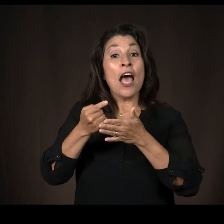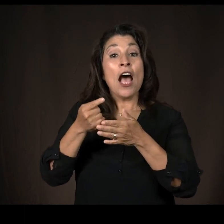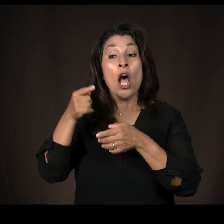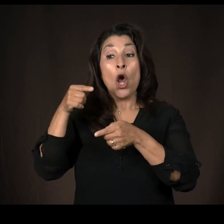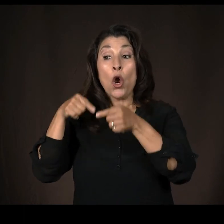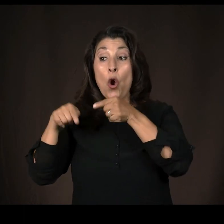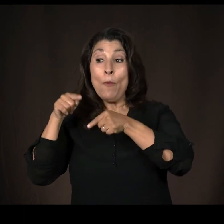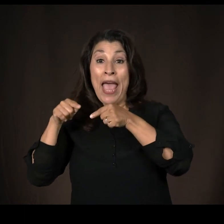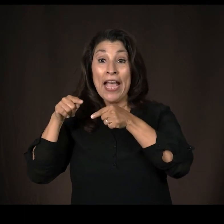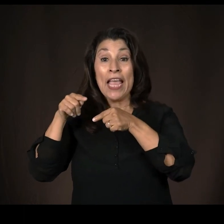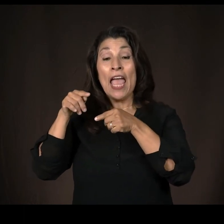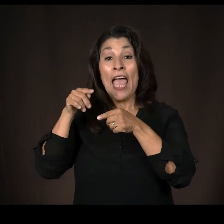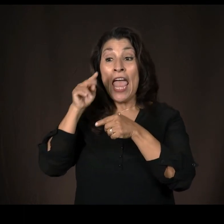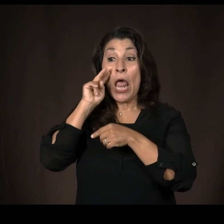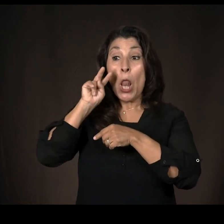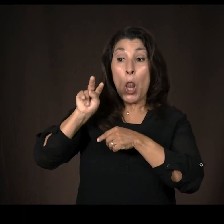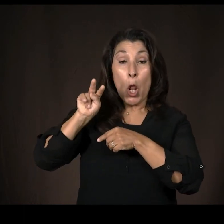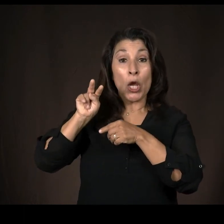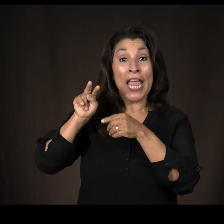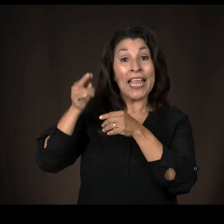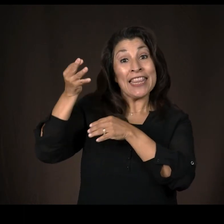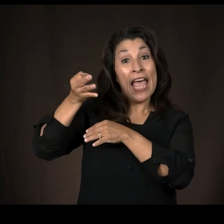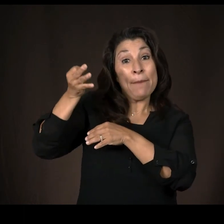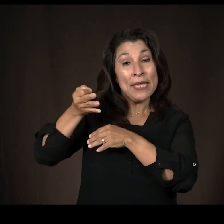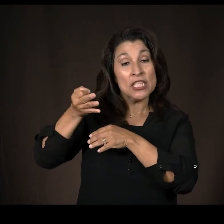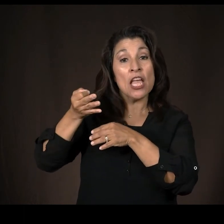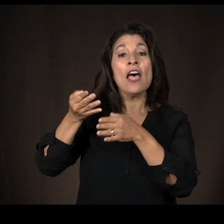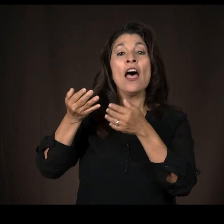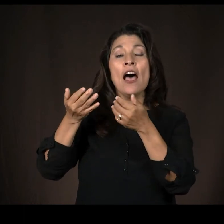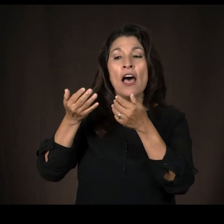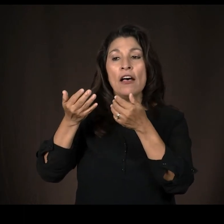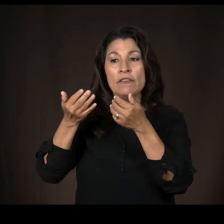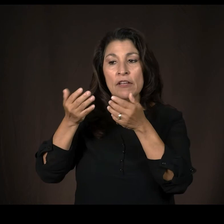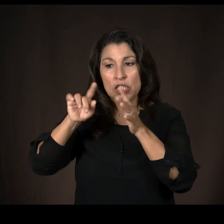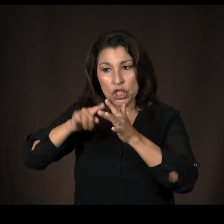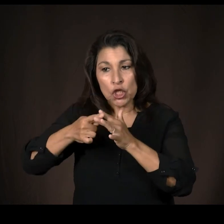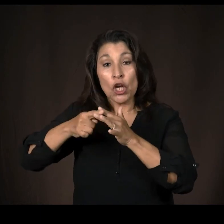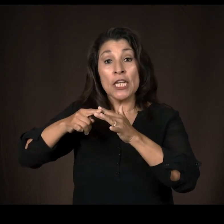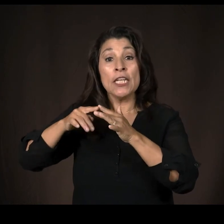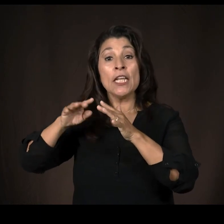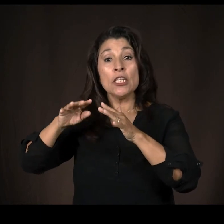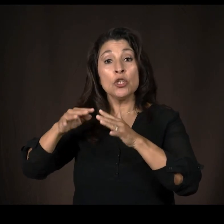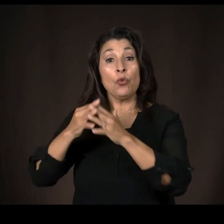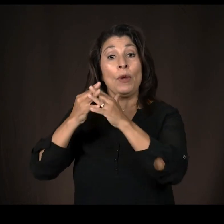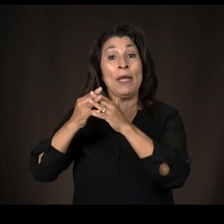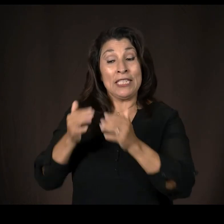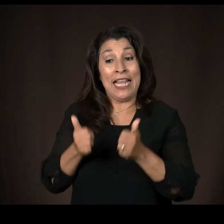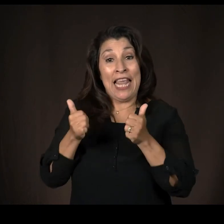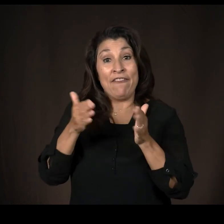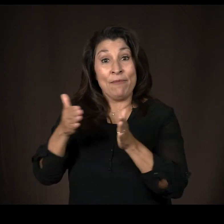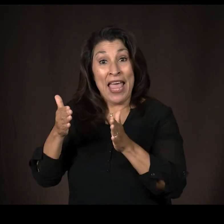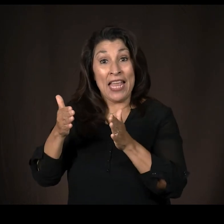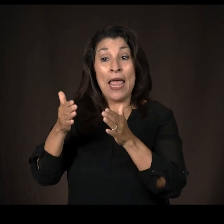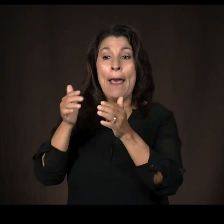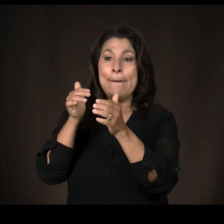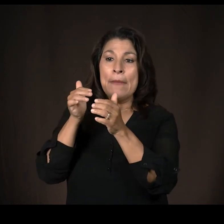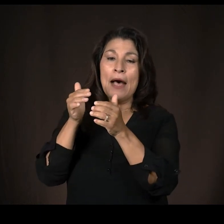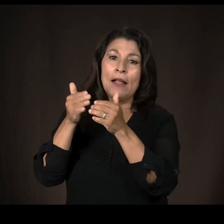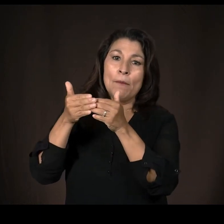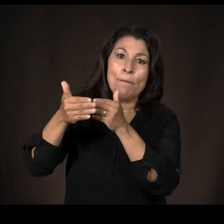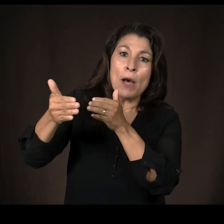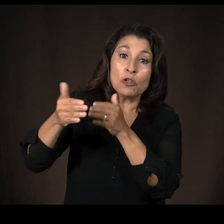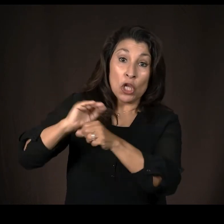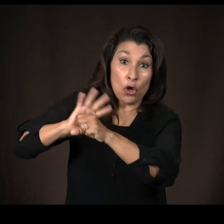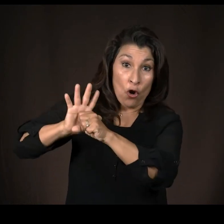at those 7 steps in that message on starting to build a life plan post-COVID. And then you